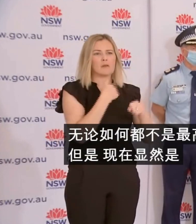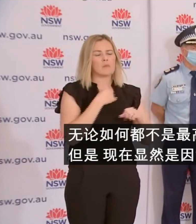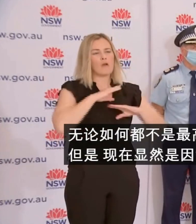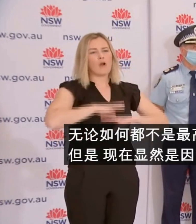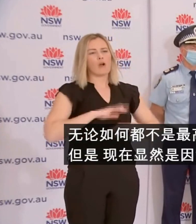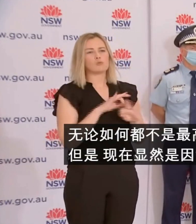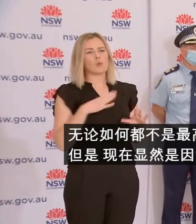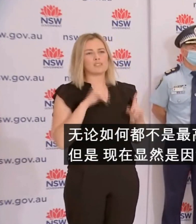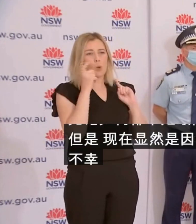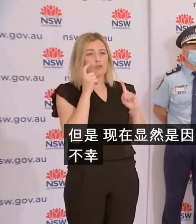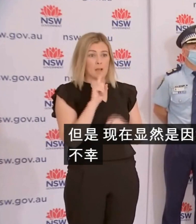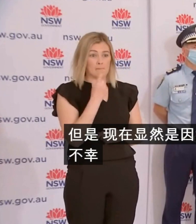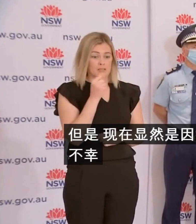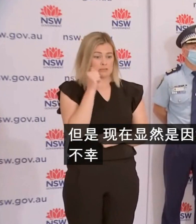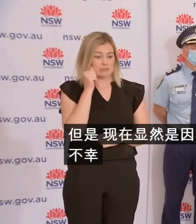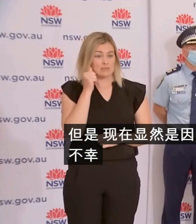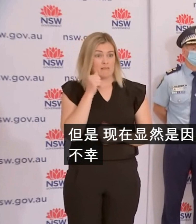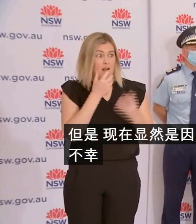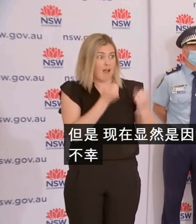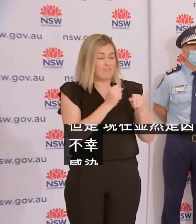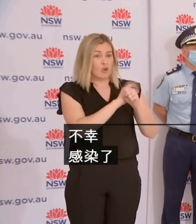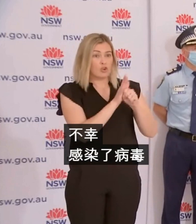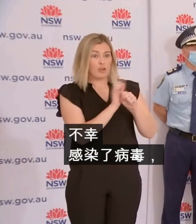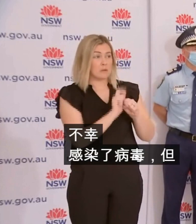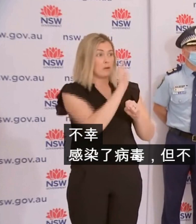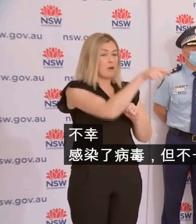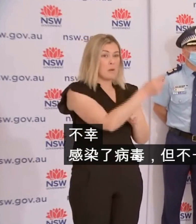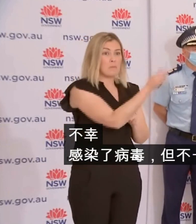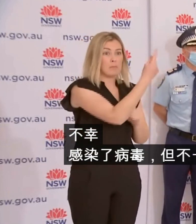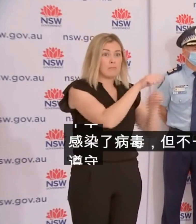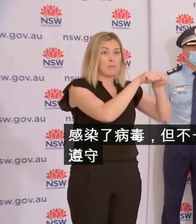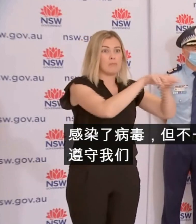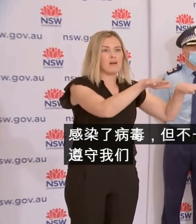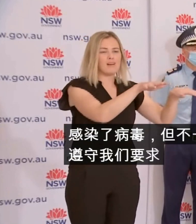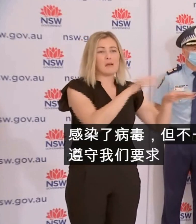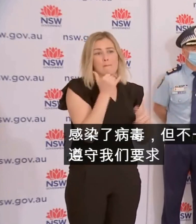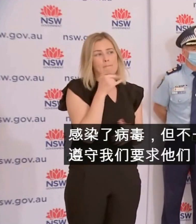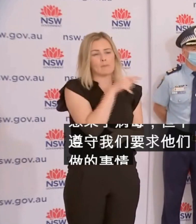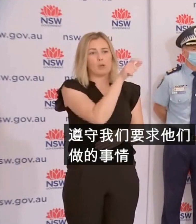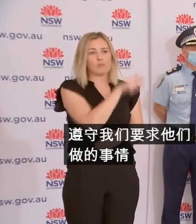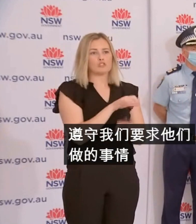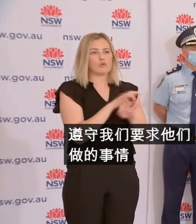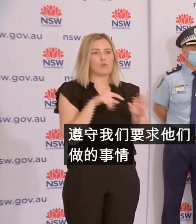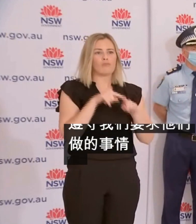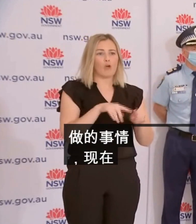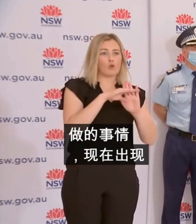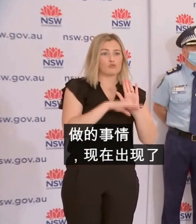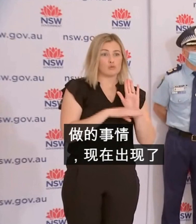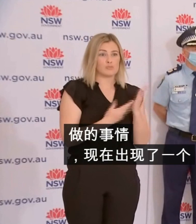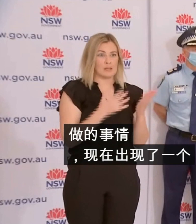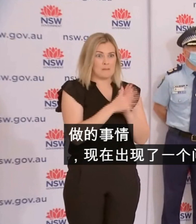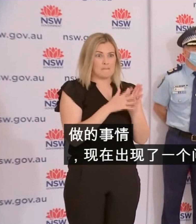obviously, because somebody has unfortunately got the virus and not necessarily complied with what we've asked them to do,